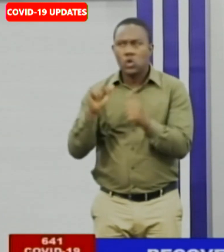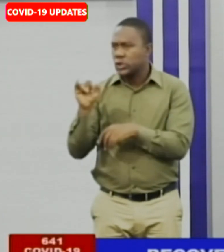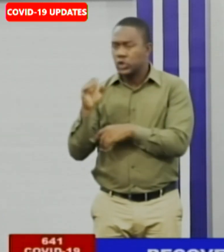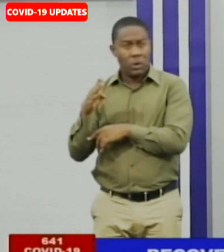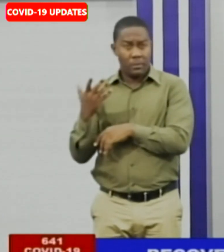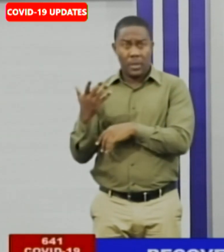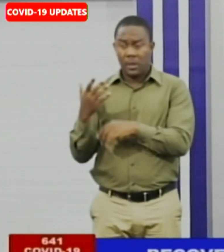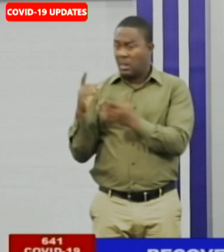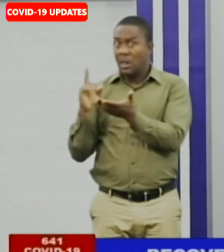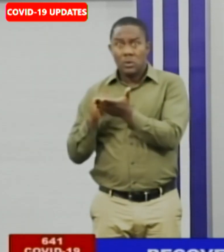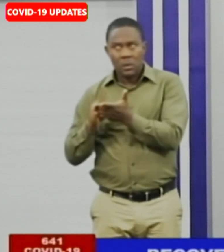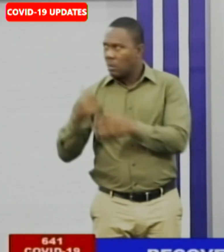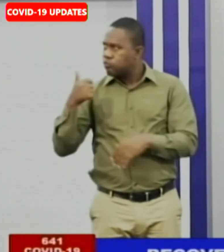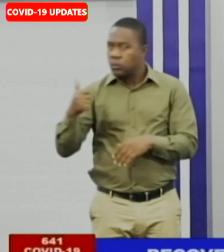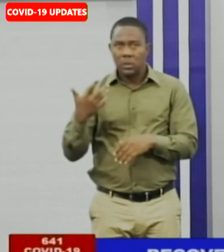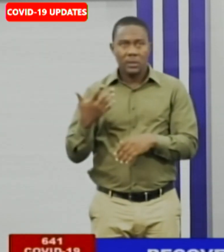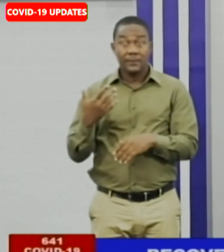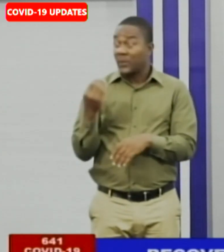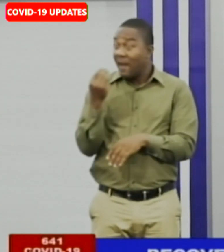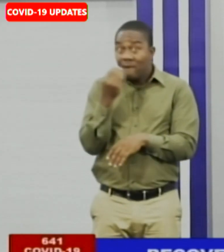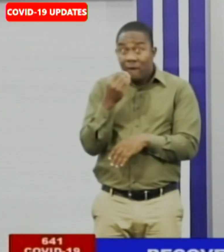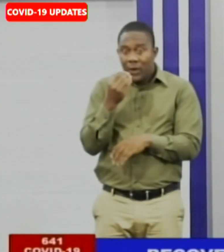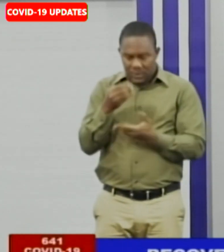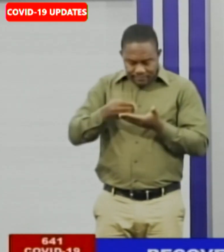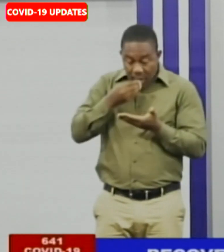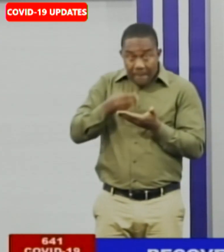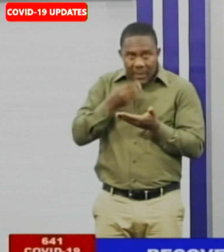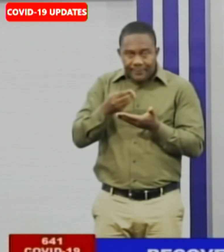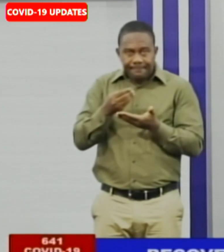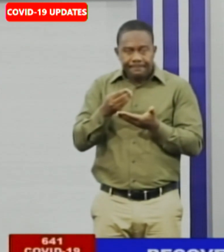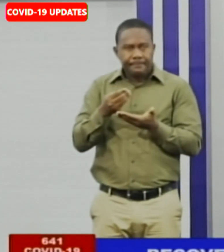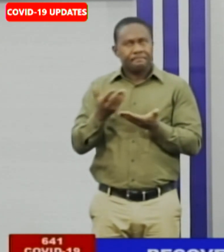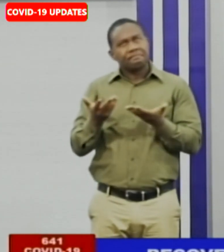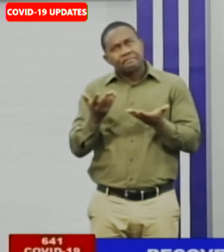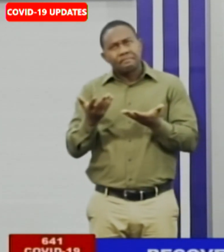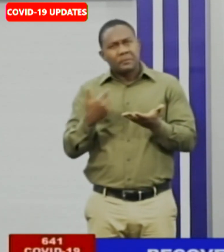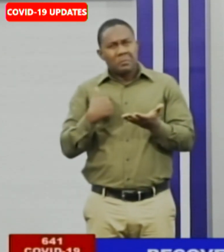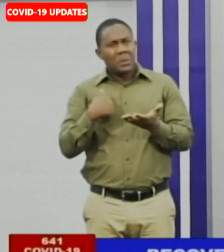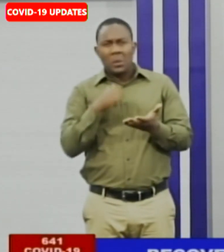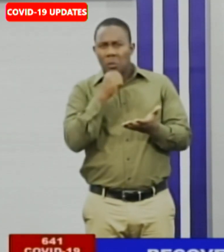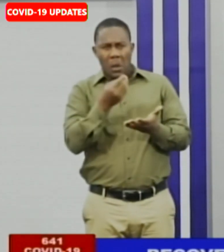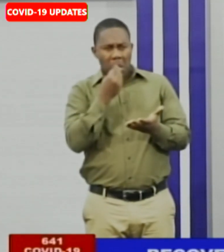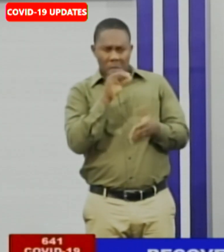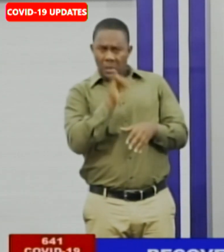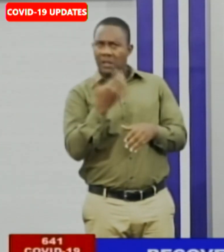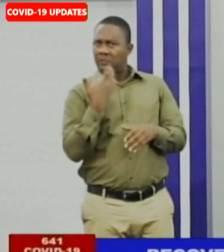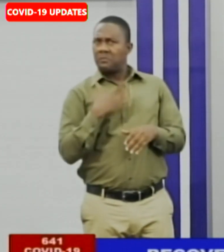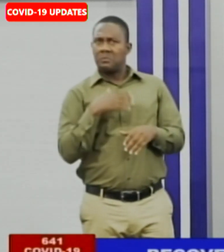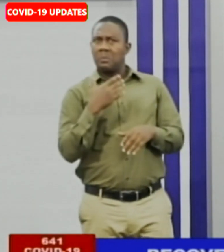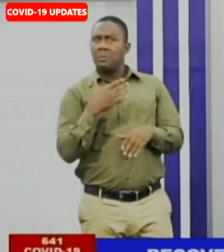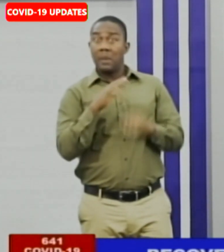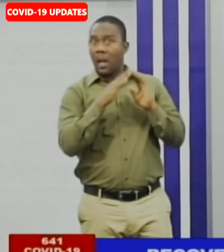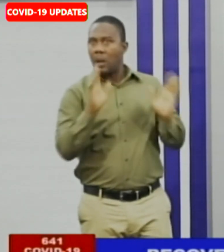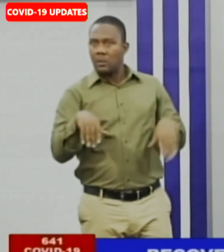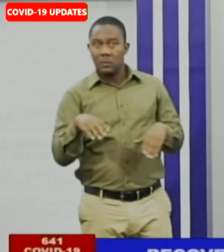job. In fact, the type of food that I eat over there, I would just say maybe I don't eat that one in my house. But the food